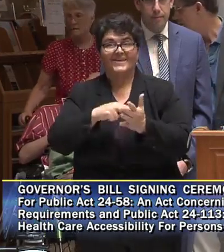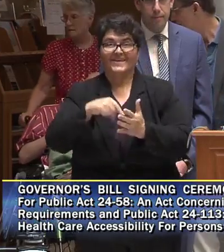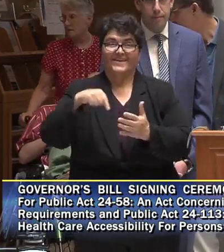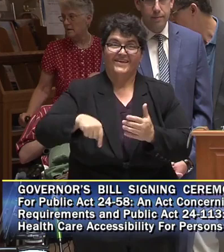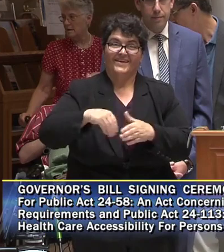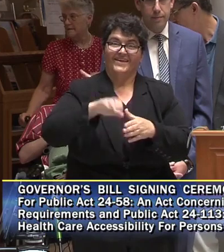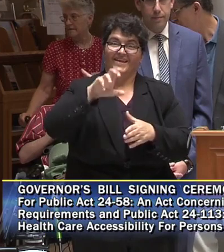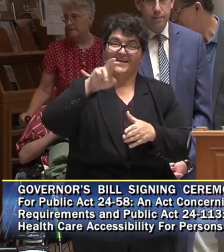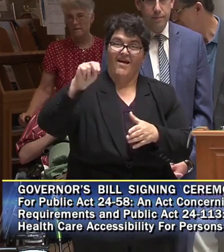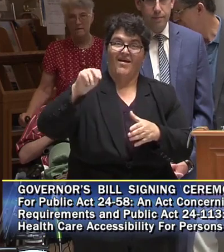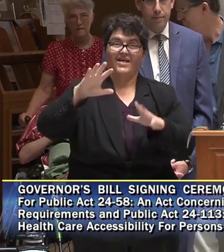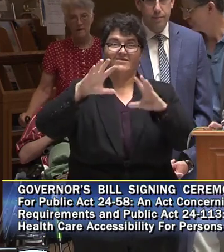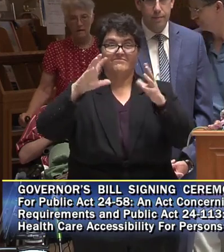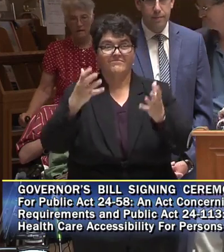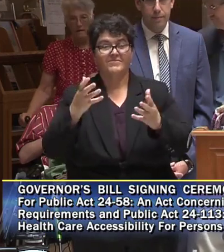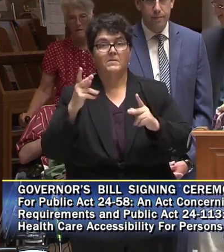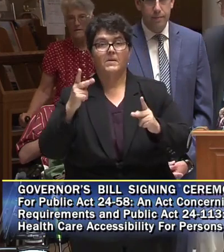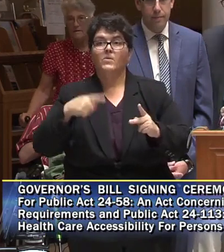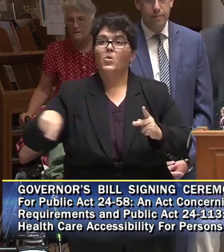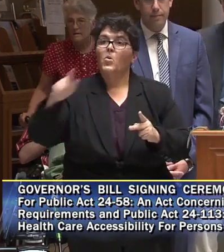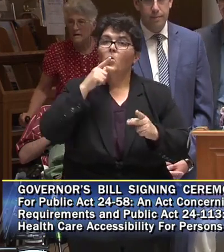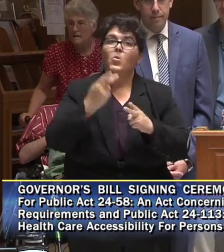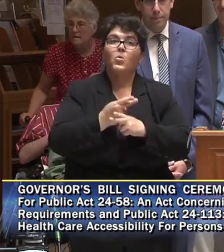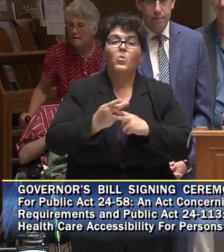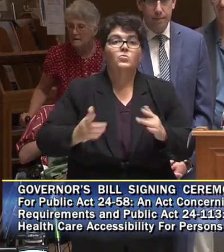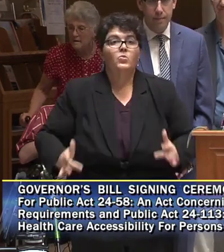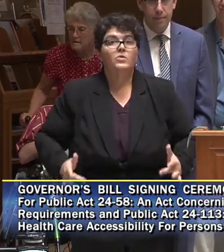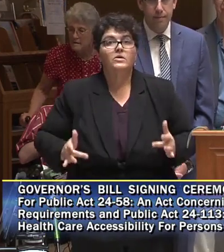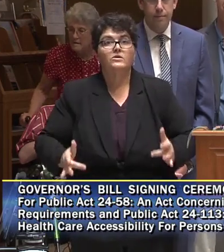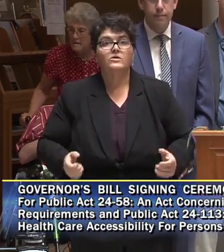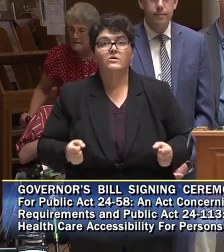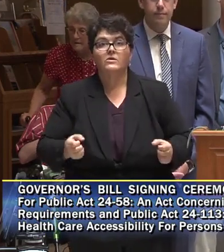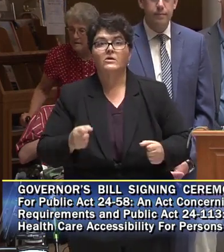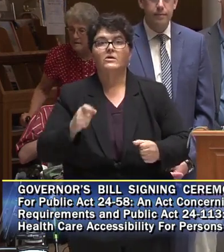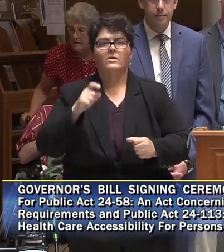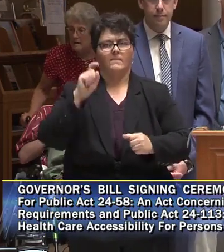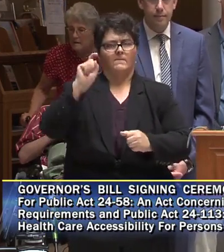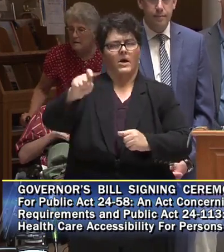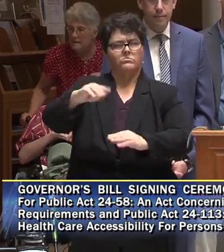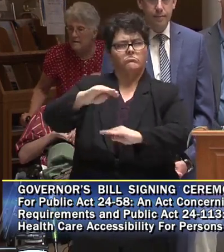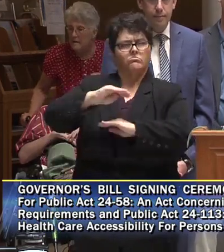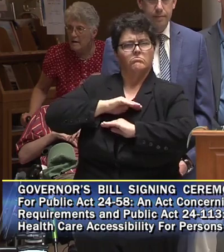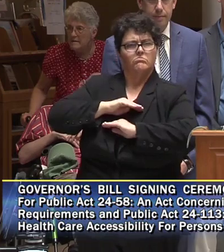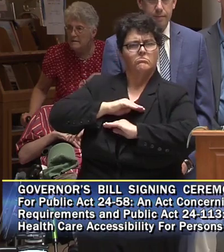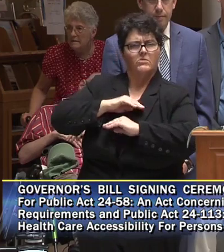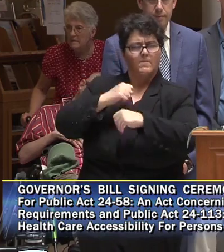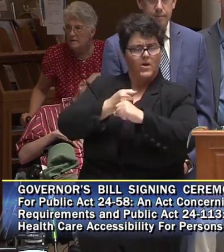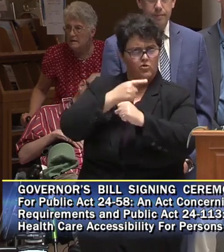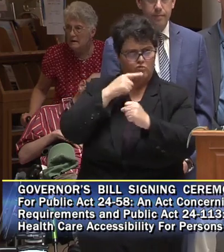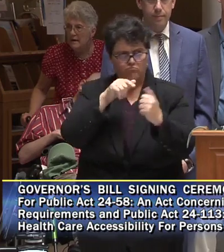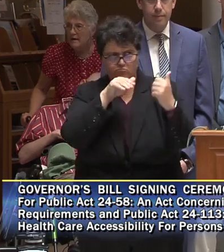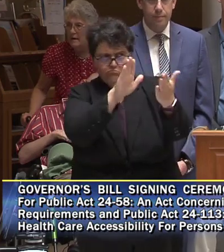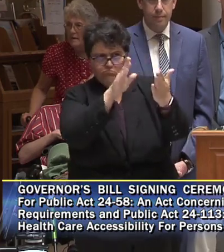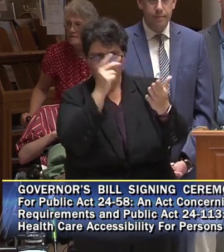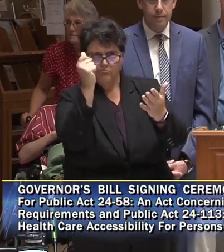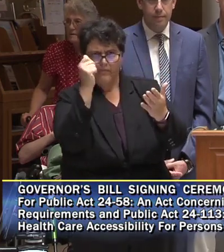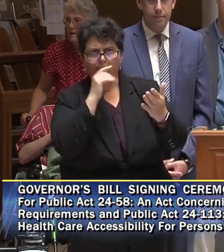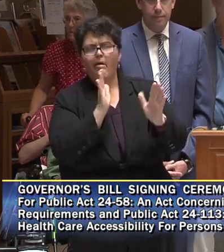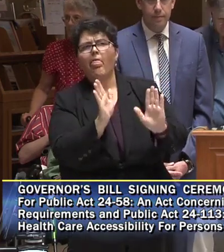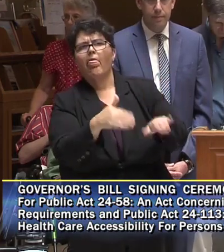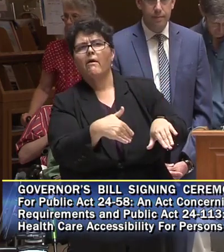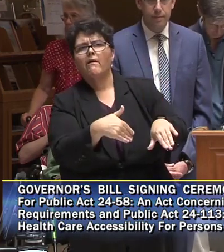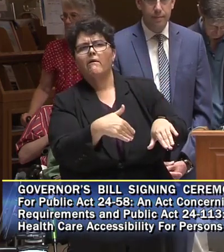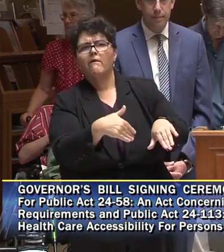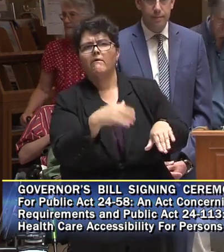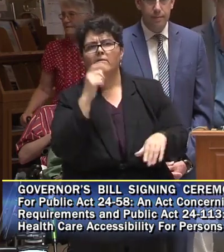the needs that they have, their needs are met and addressed. Our bipartisan work on this issue and